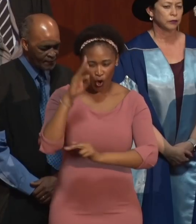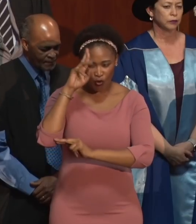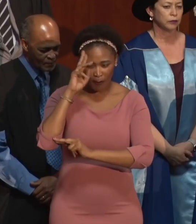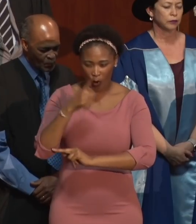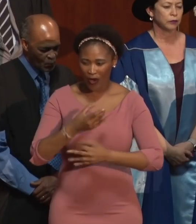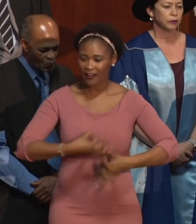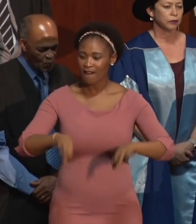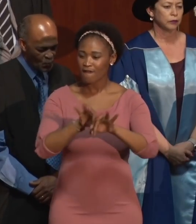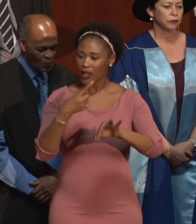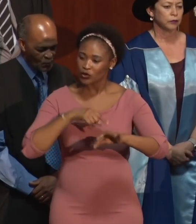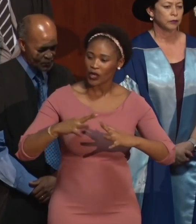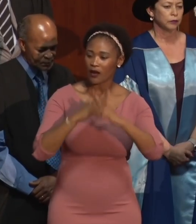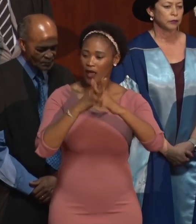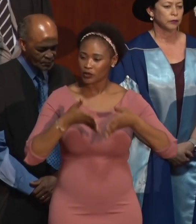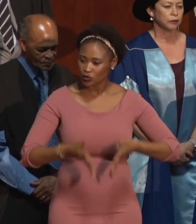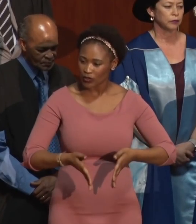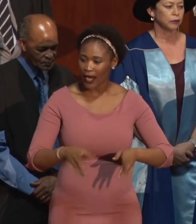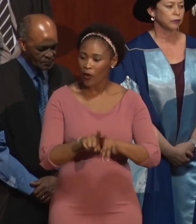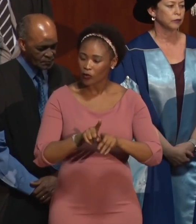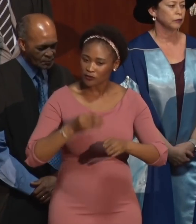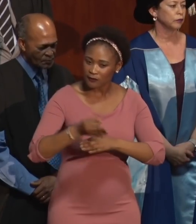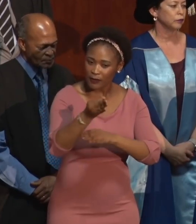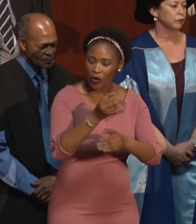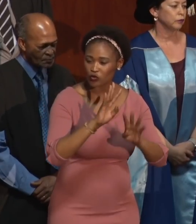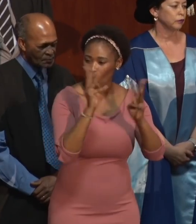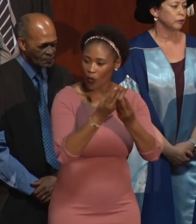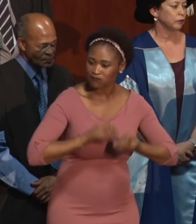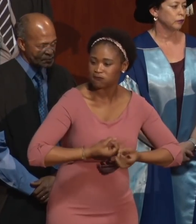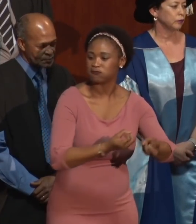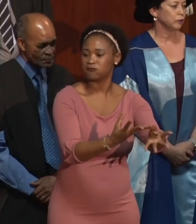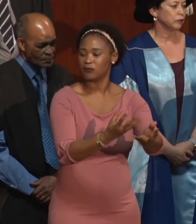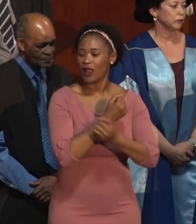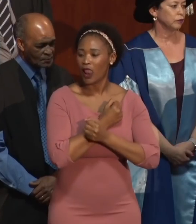here today and advance them in the world beyond.